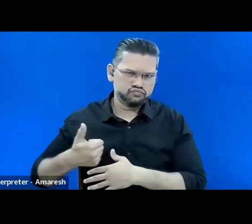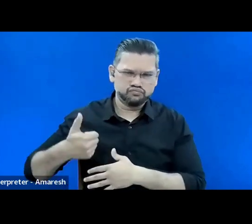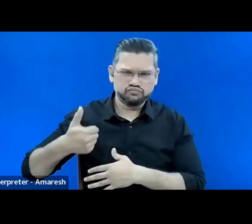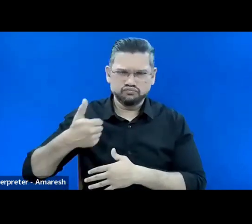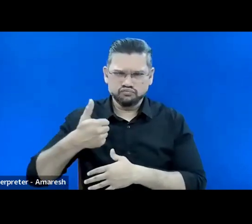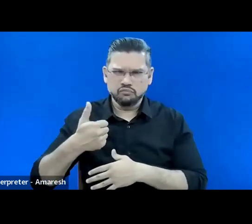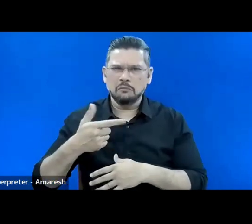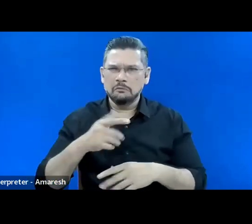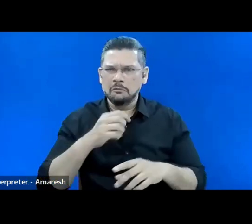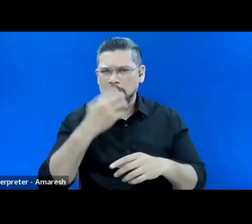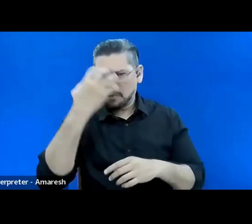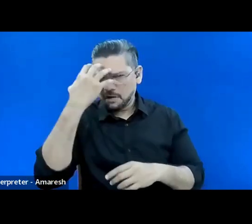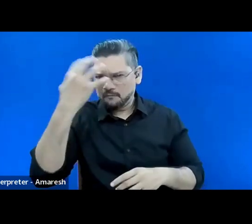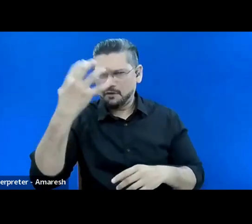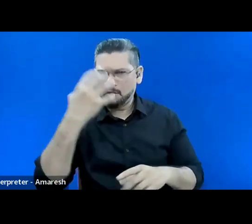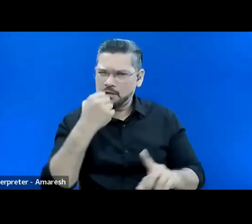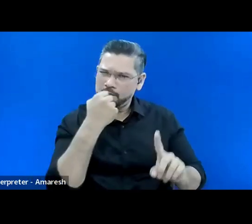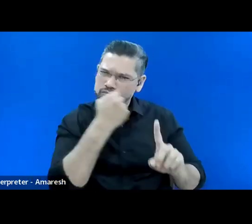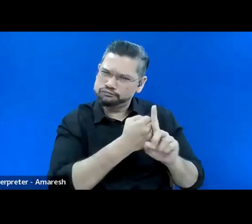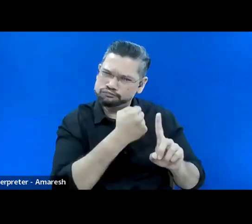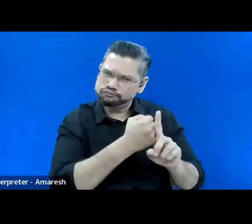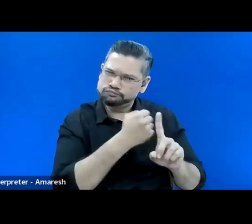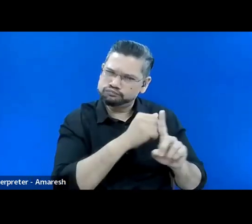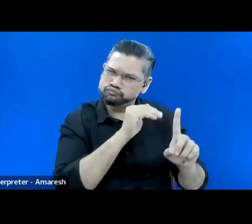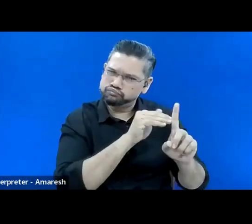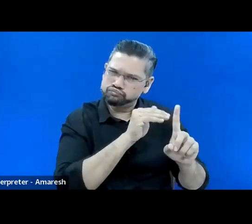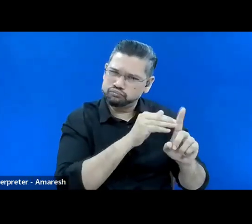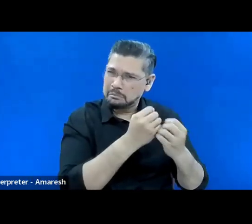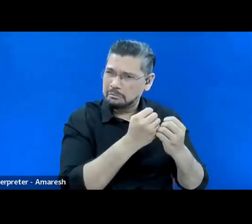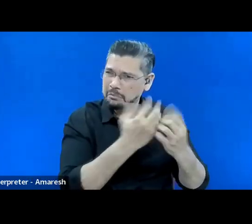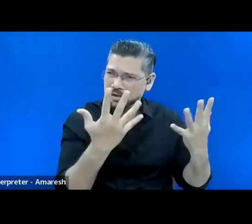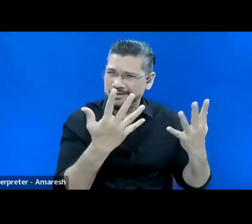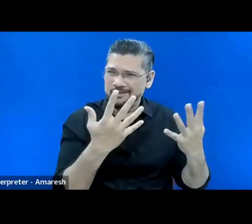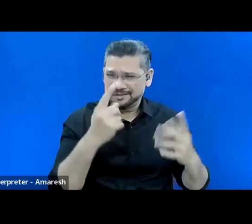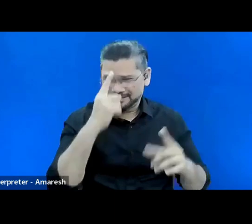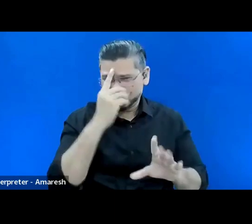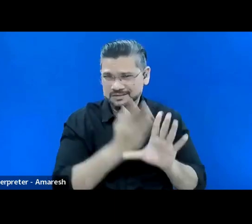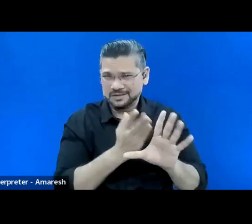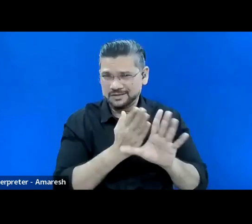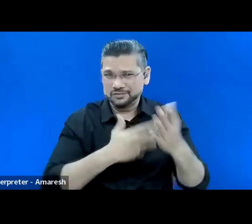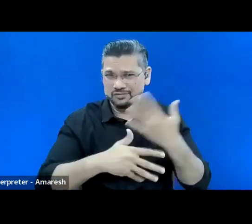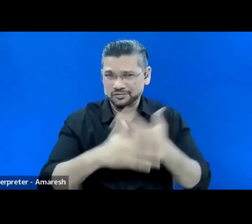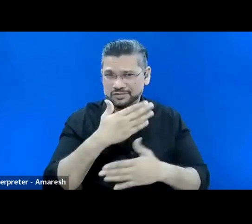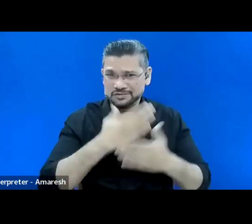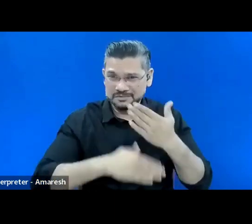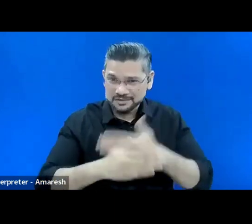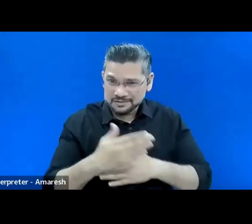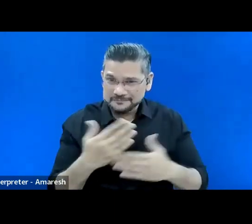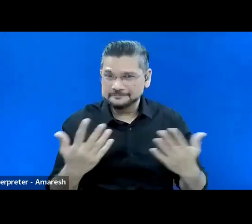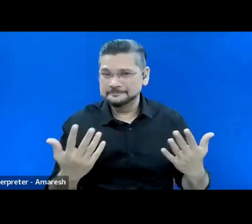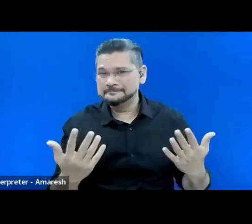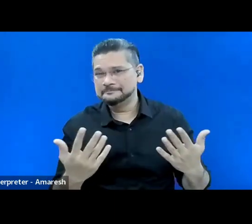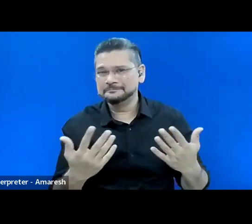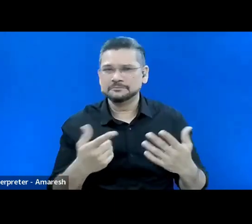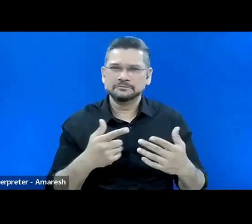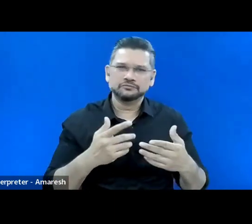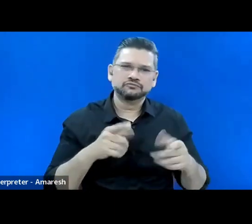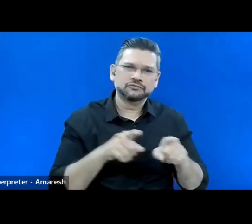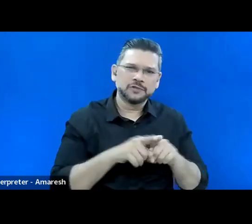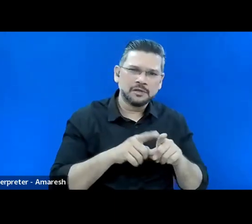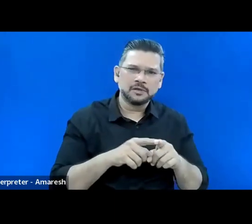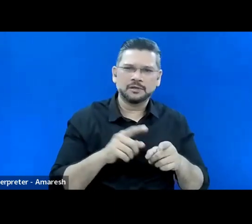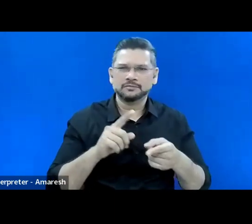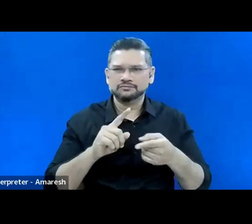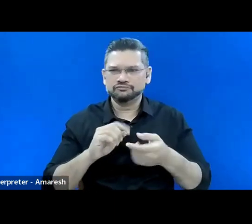with psychosocial disabilities in Indonesia. We have several programs, including peer support. We have research and, of course, advocacy as